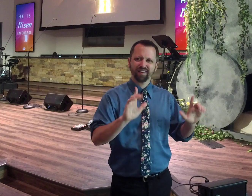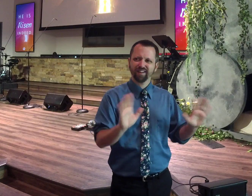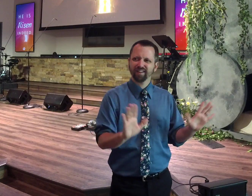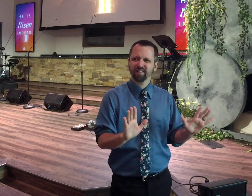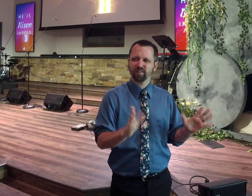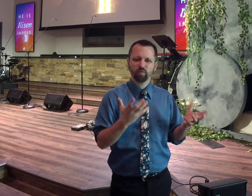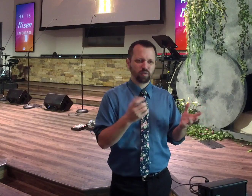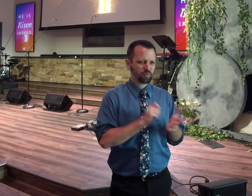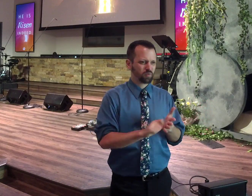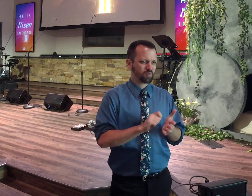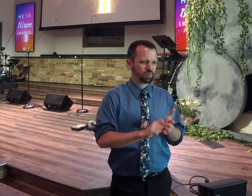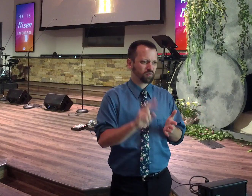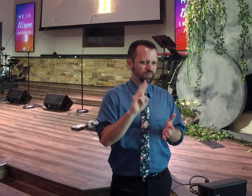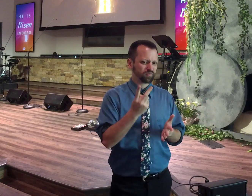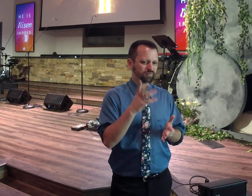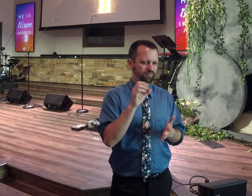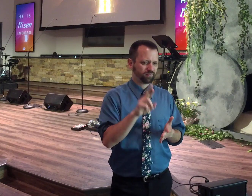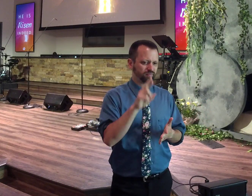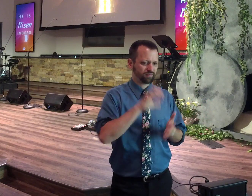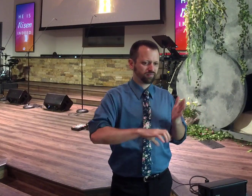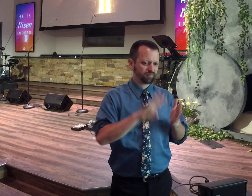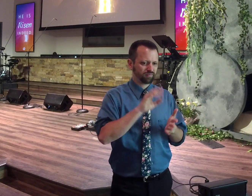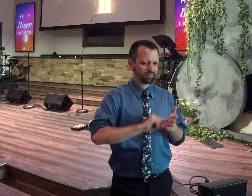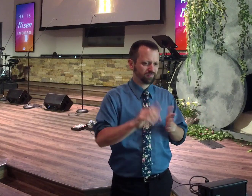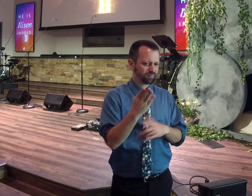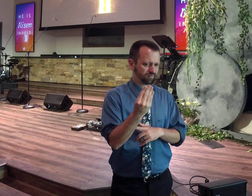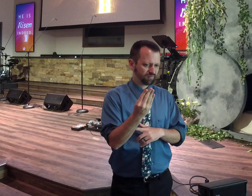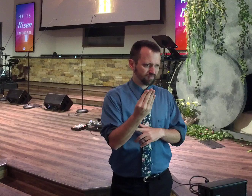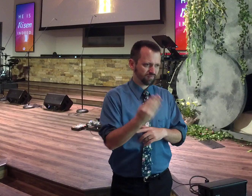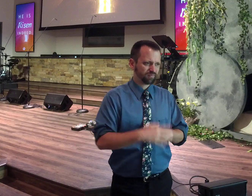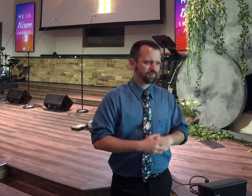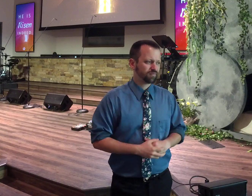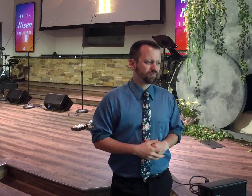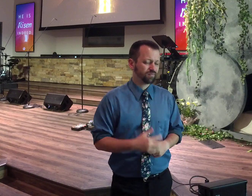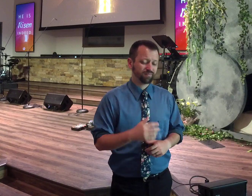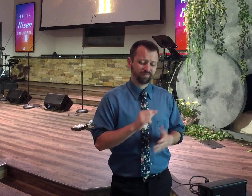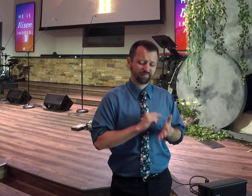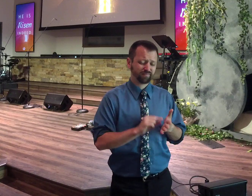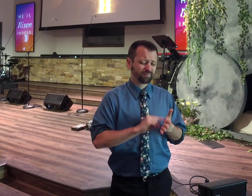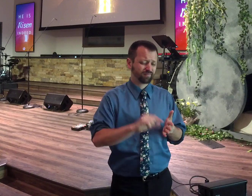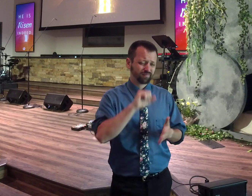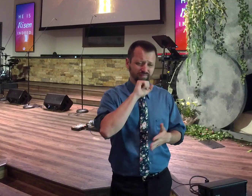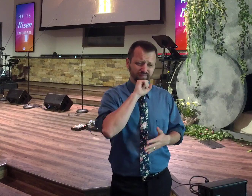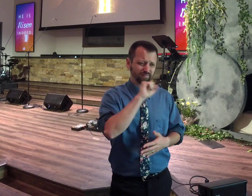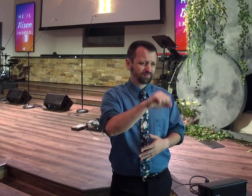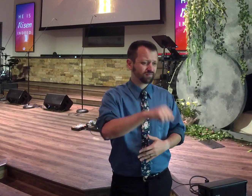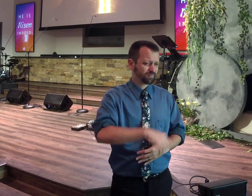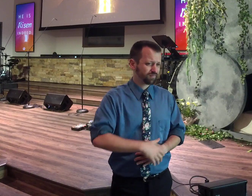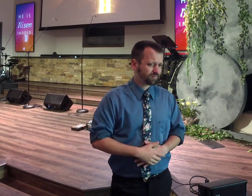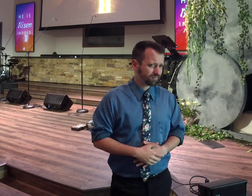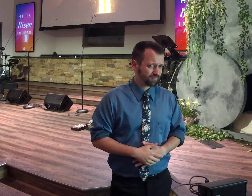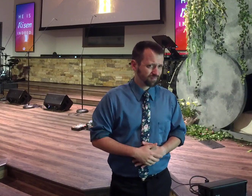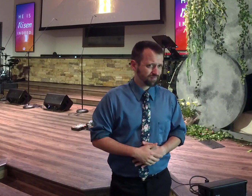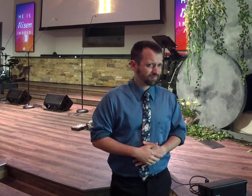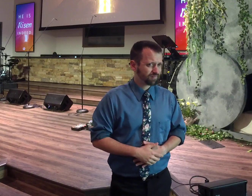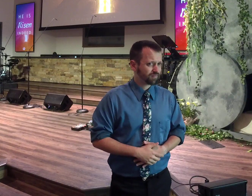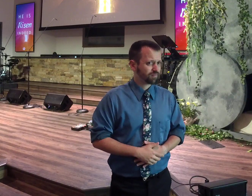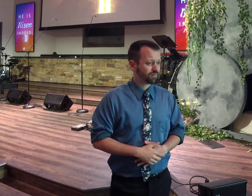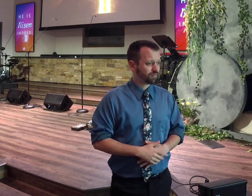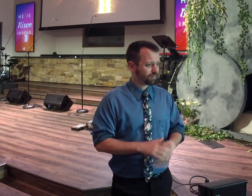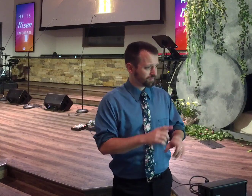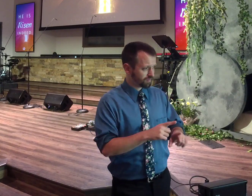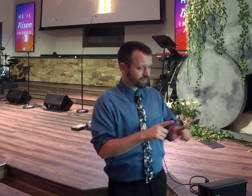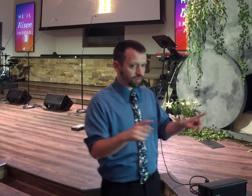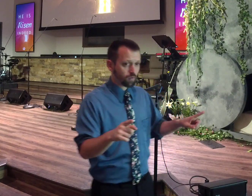want to jot it down, it's 2 Corinthians 4:14. And I love this verse. In that verse, it says that you don't have to try